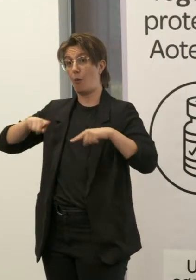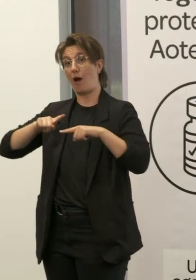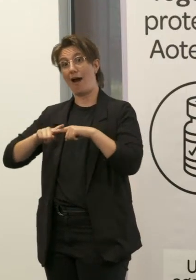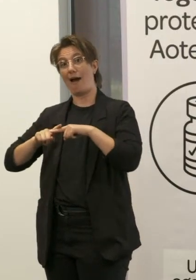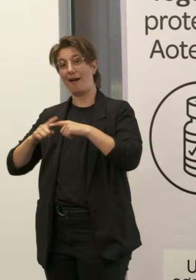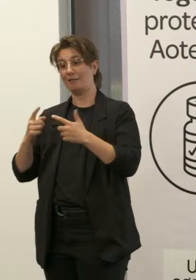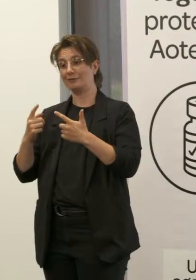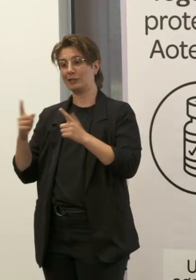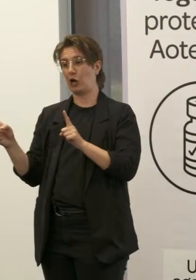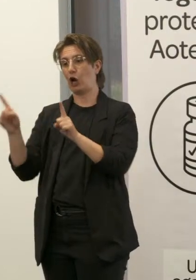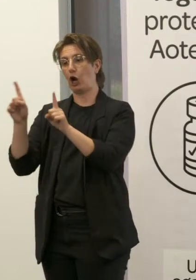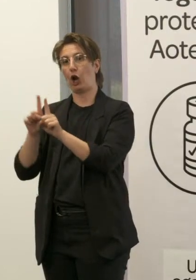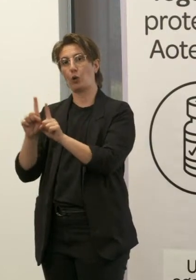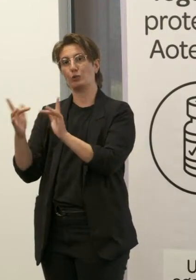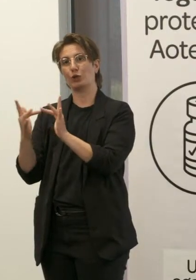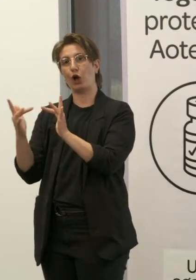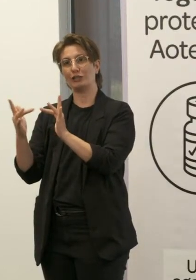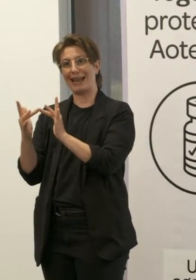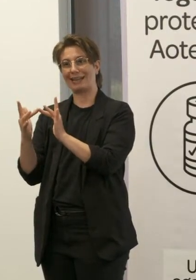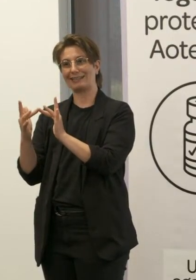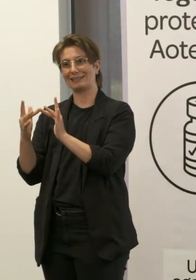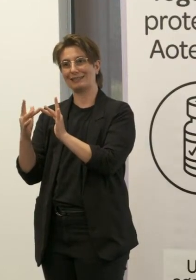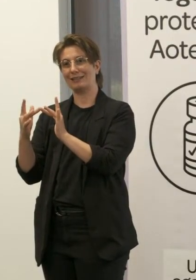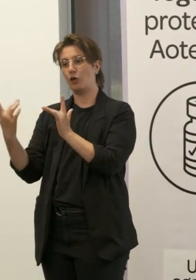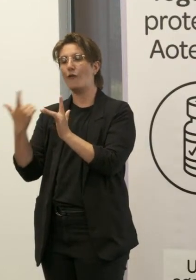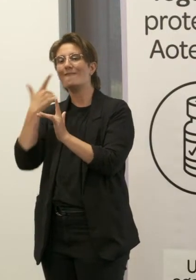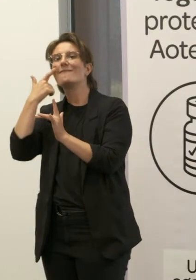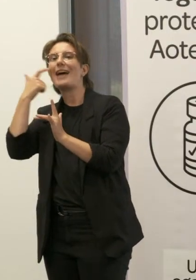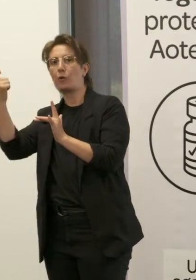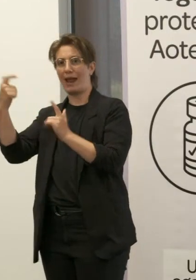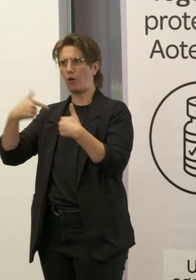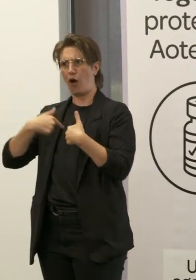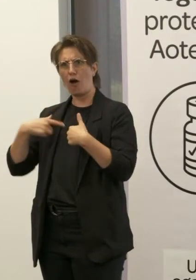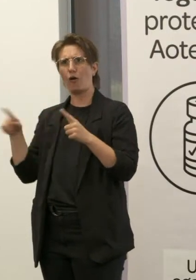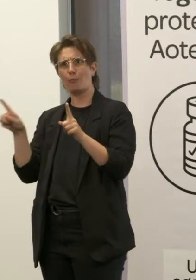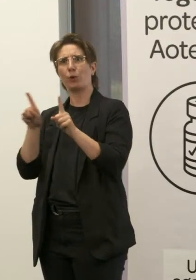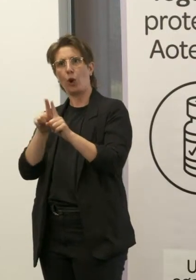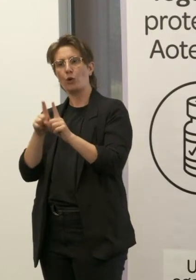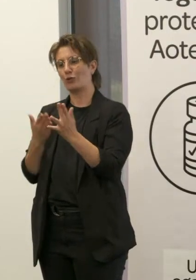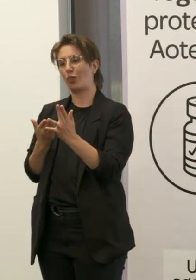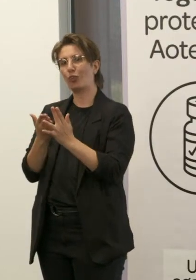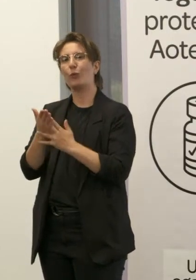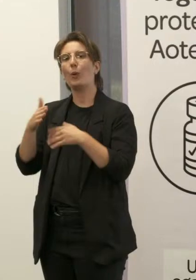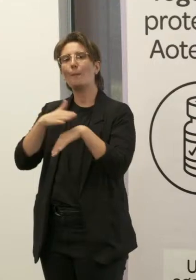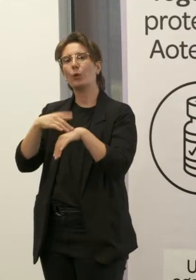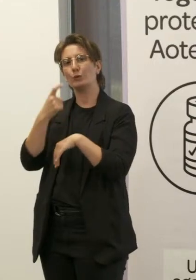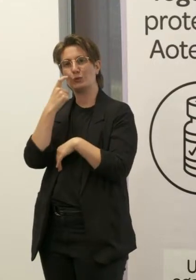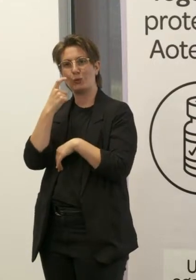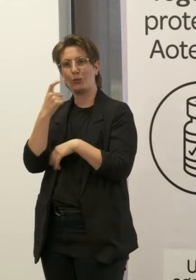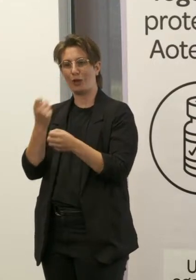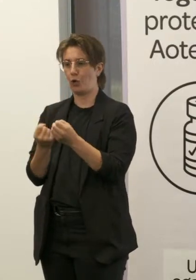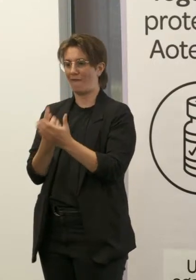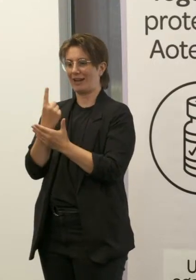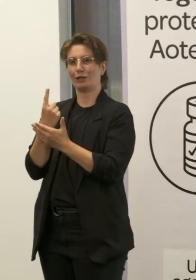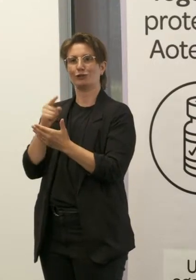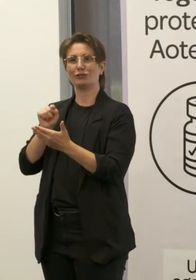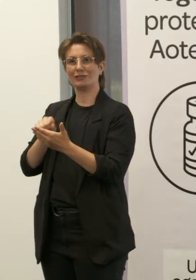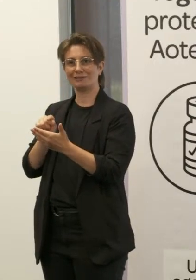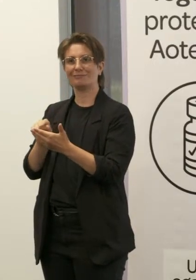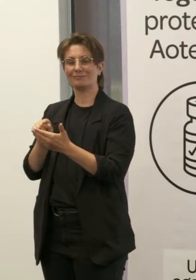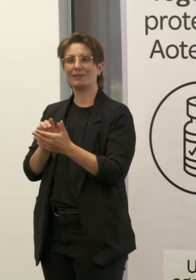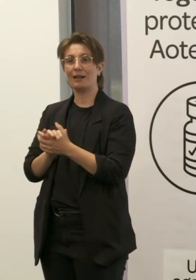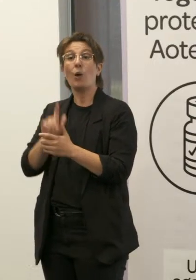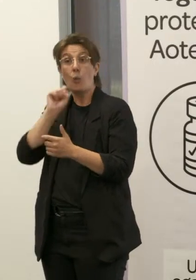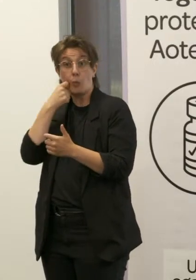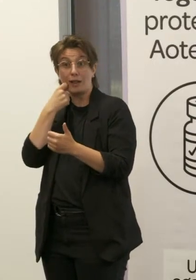through Bluetooth notifications. So saying it's still an important technology. It will become increasingly important as we go into phase 2, and we will